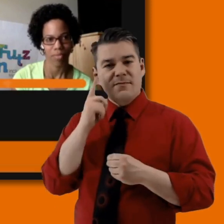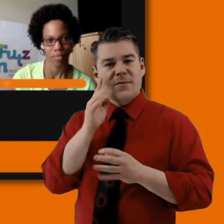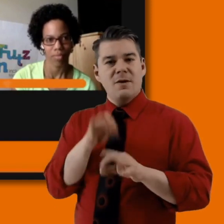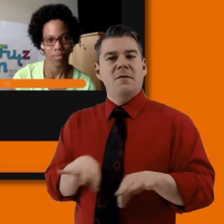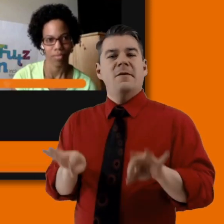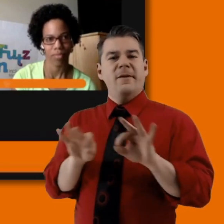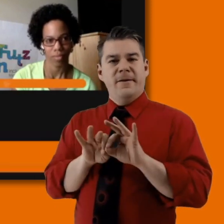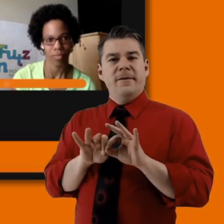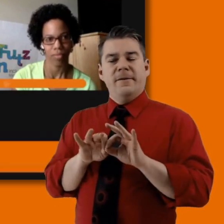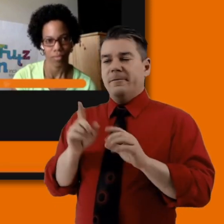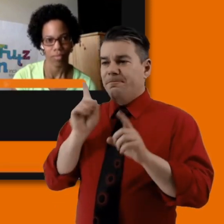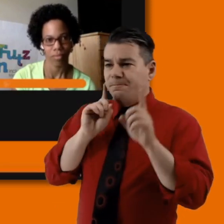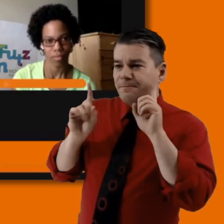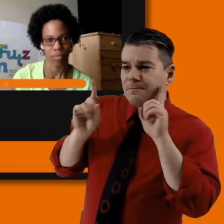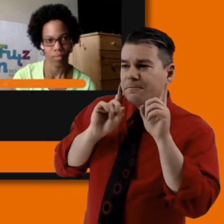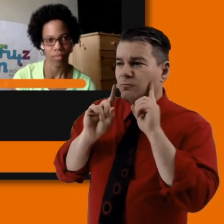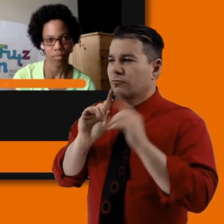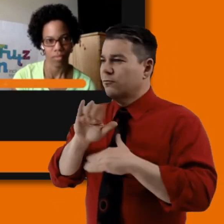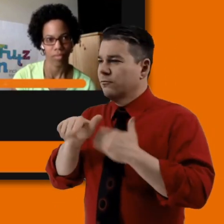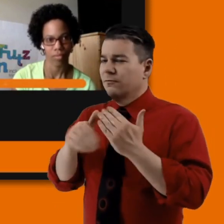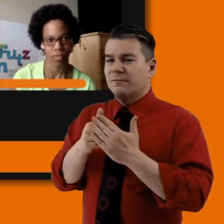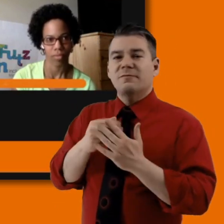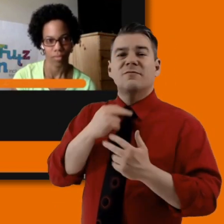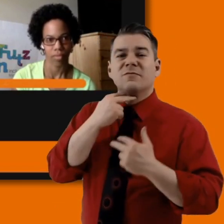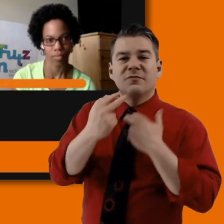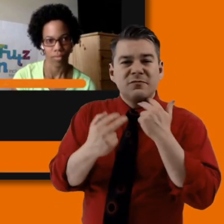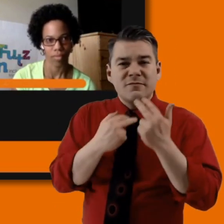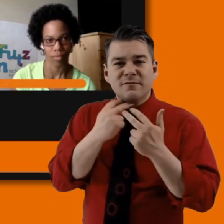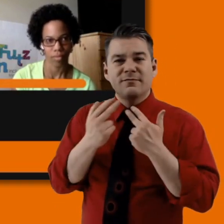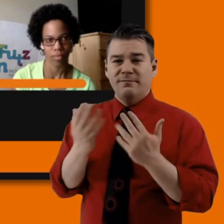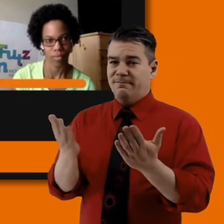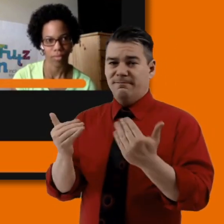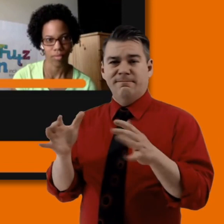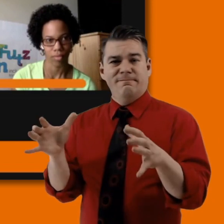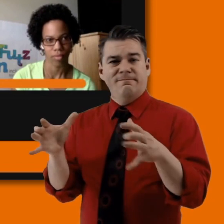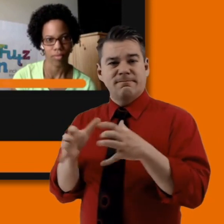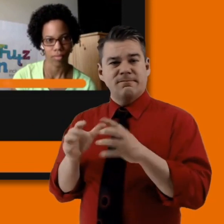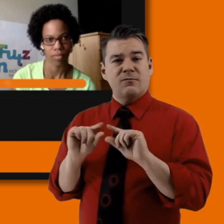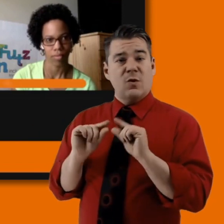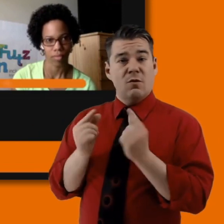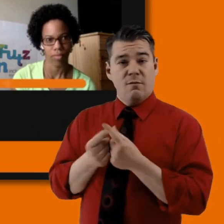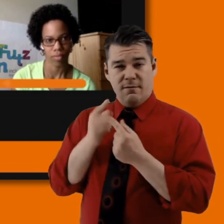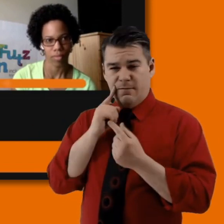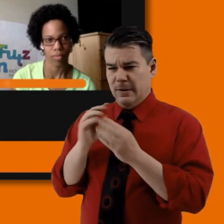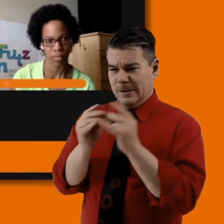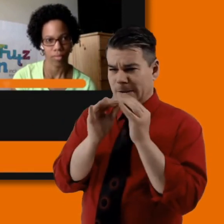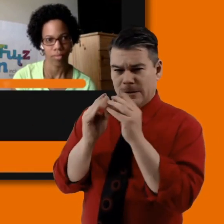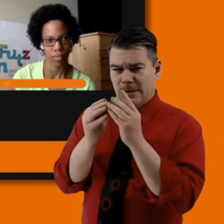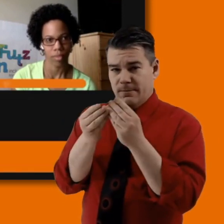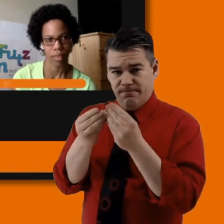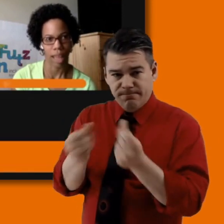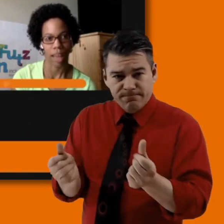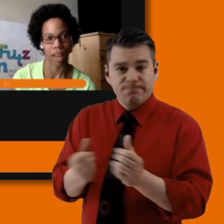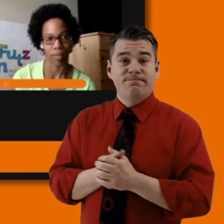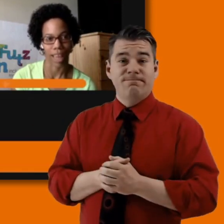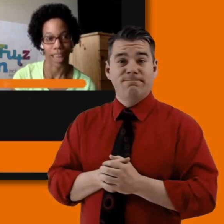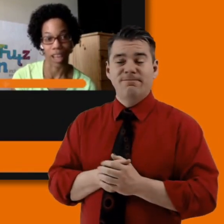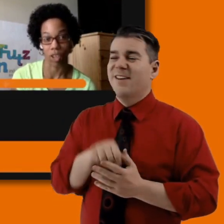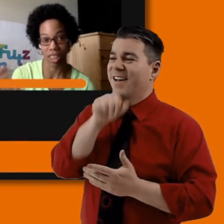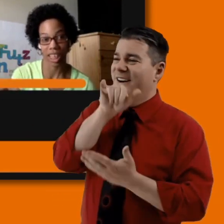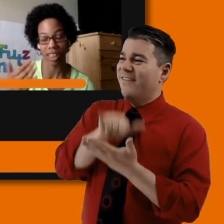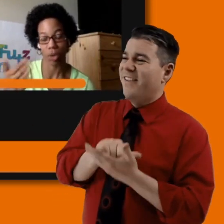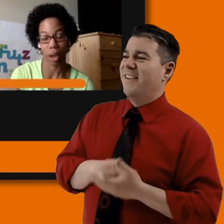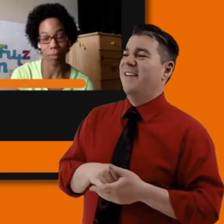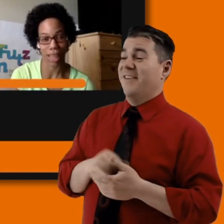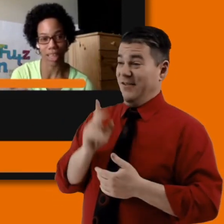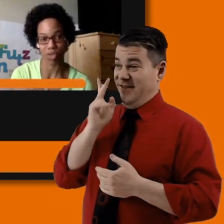important to hear all of the voices and come together as a group to work through the solutions. I love that. And